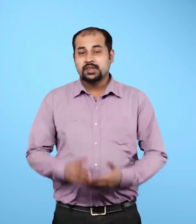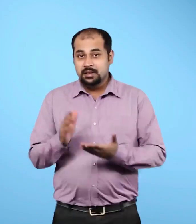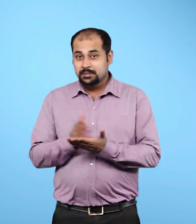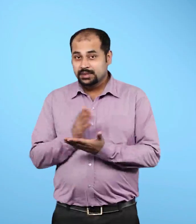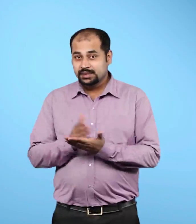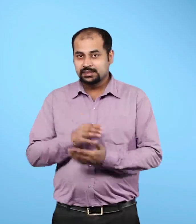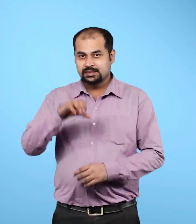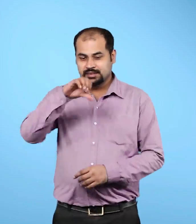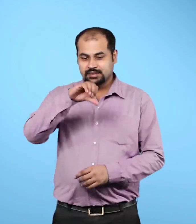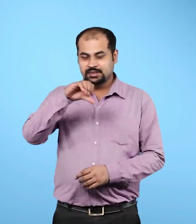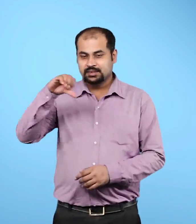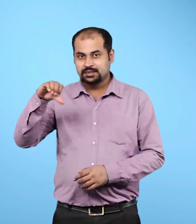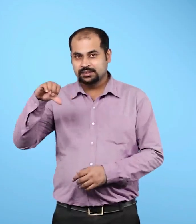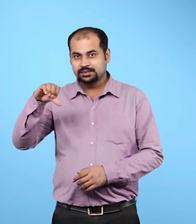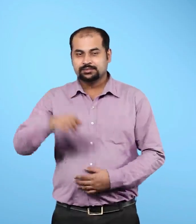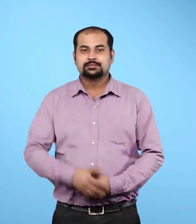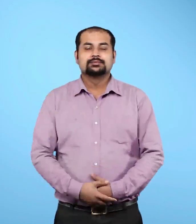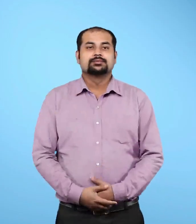Page 99.